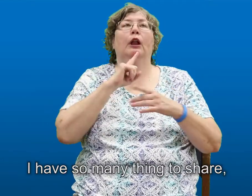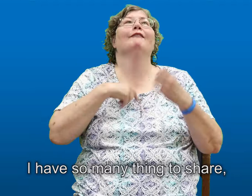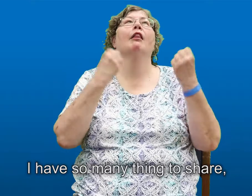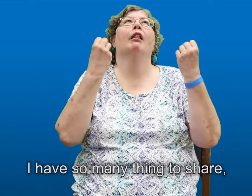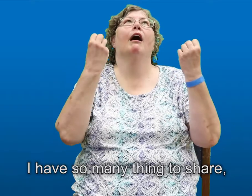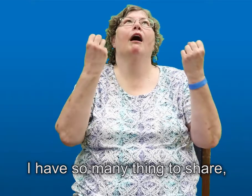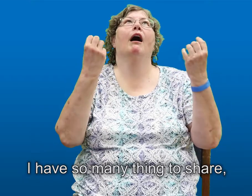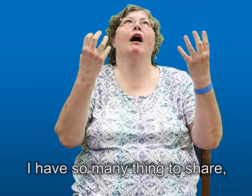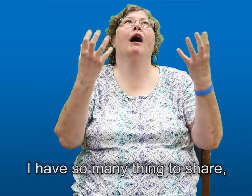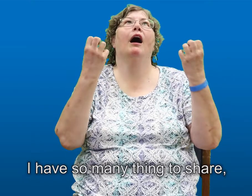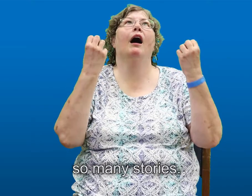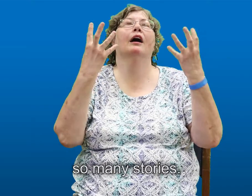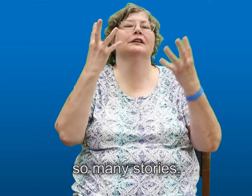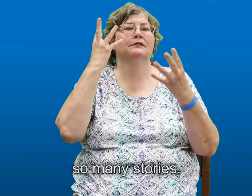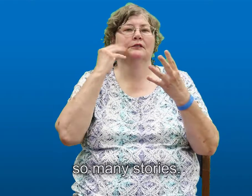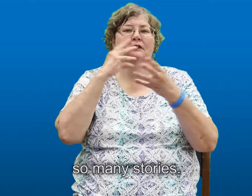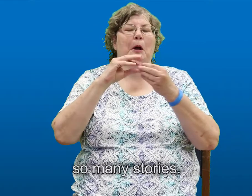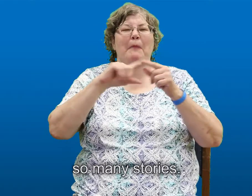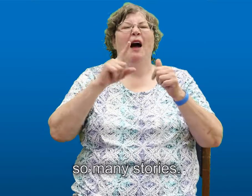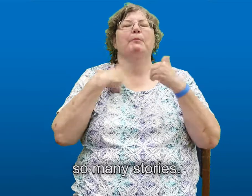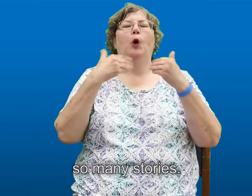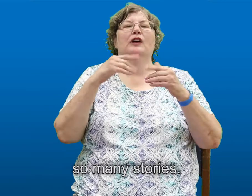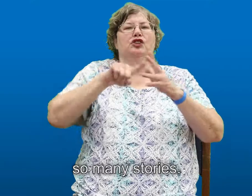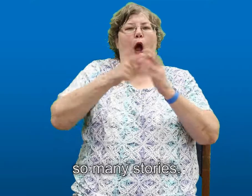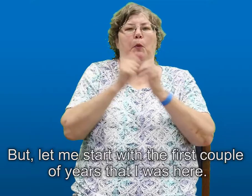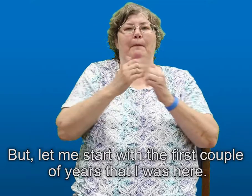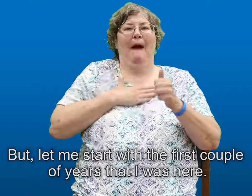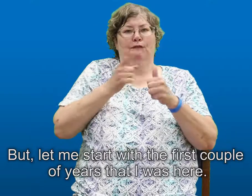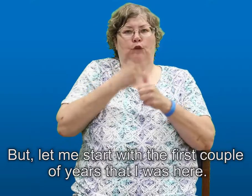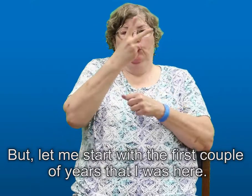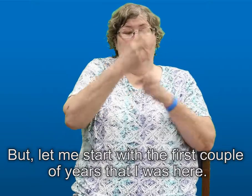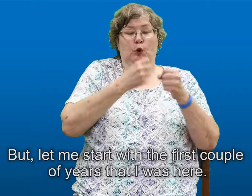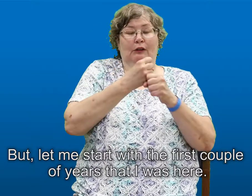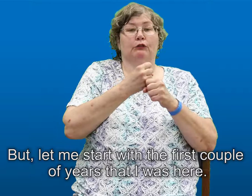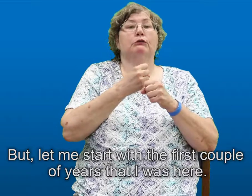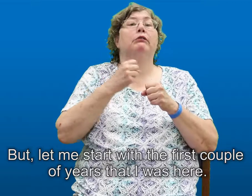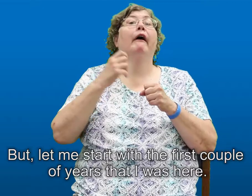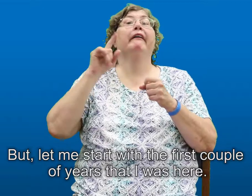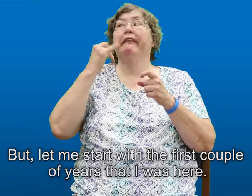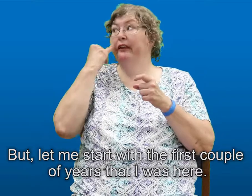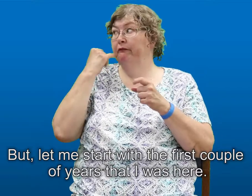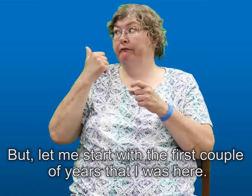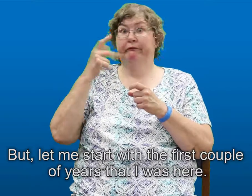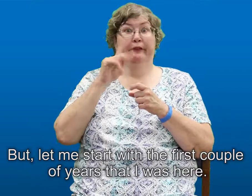I have so many things to share, so many stories. But let me start with my first couple of years that I was here.